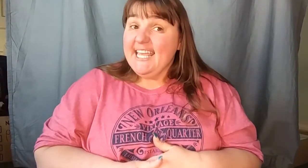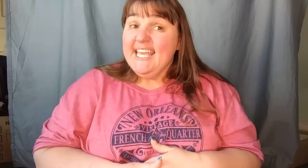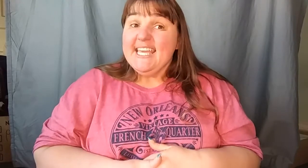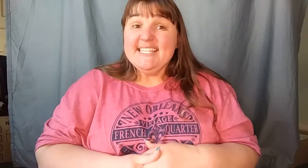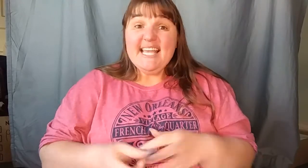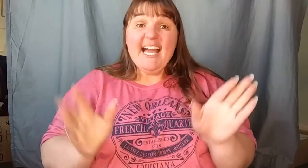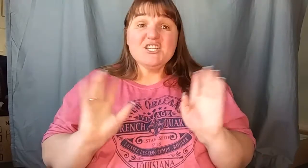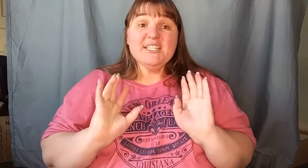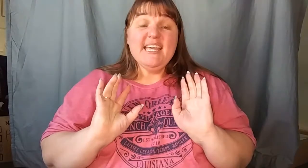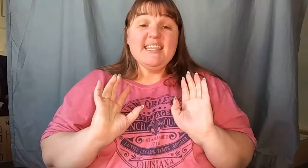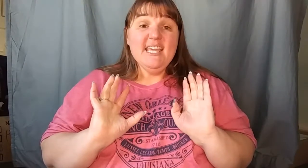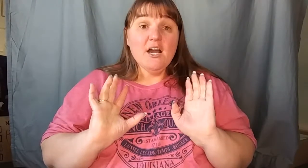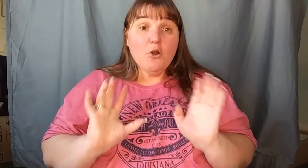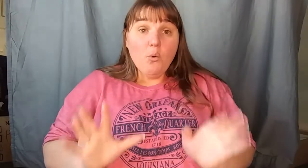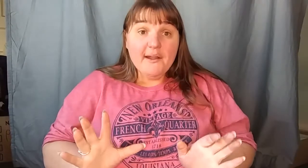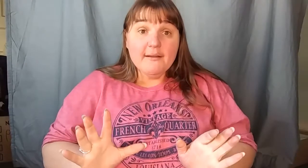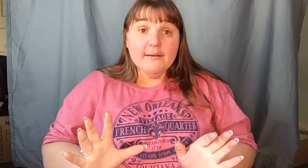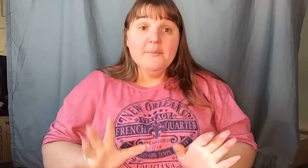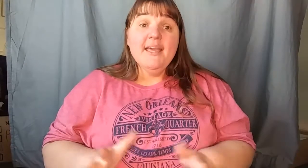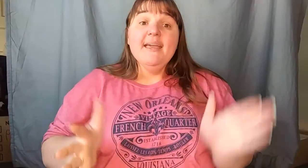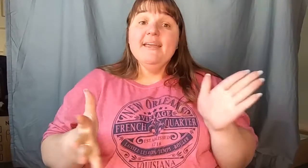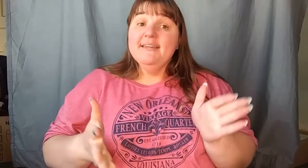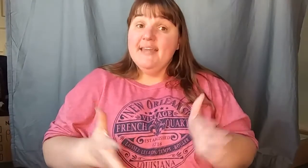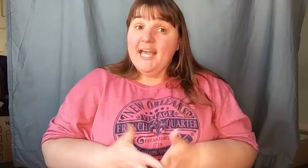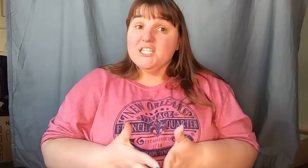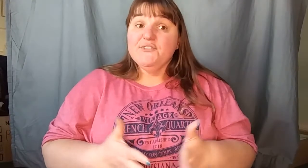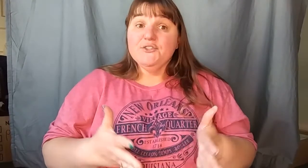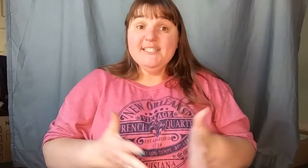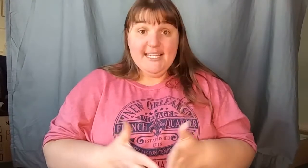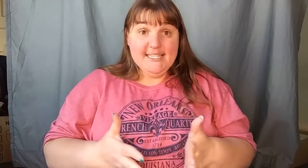is actually the aquarium in Nashville, Tennessee.